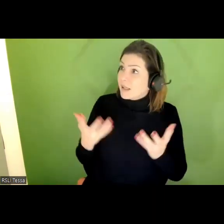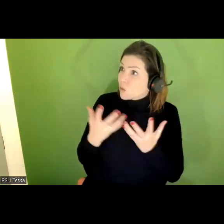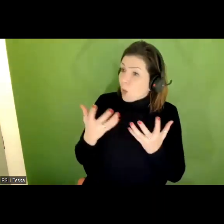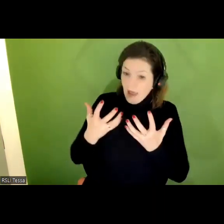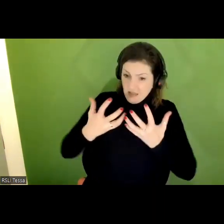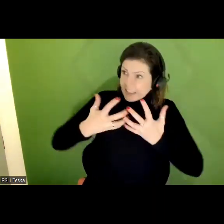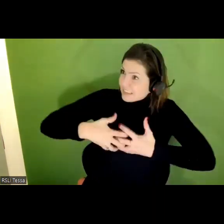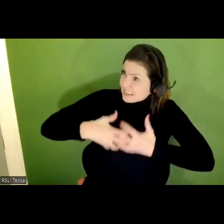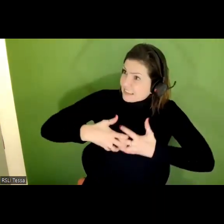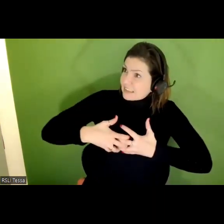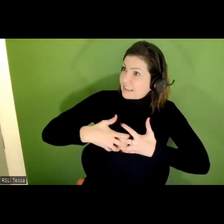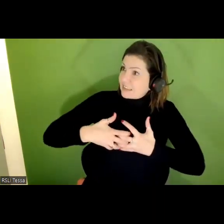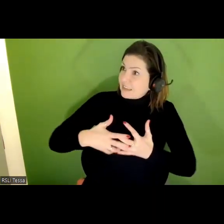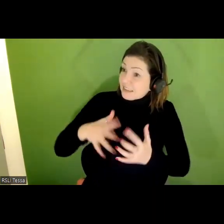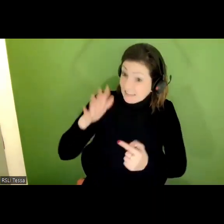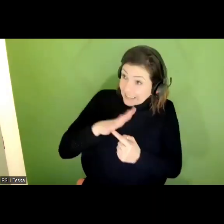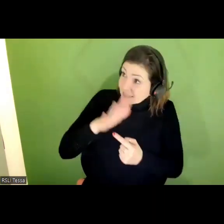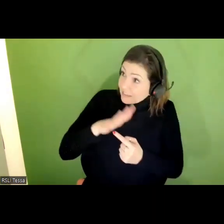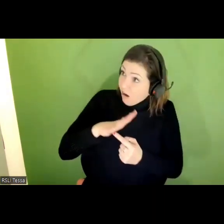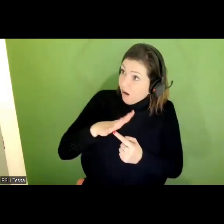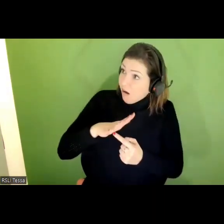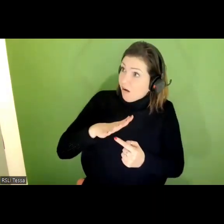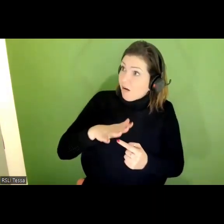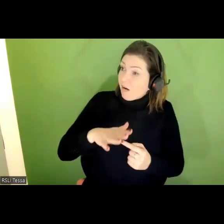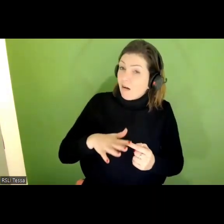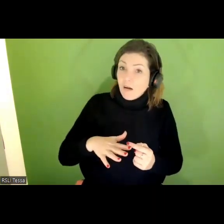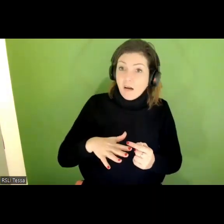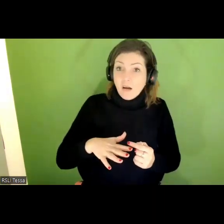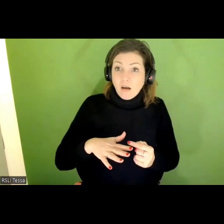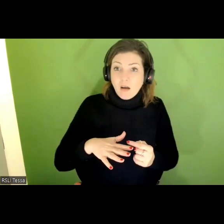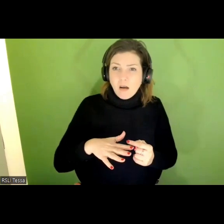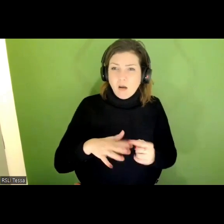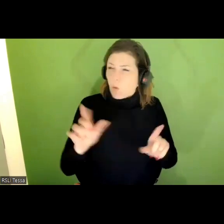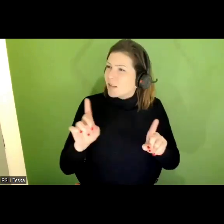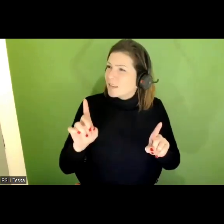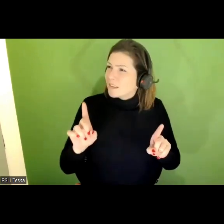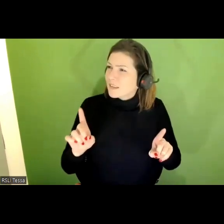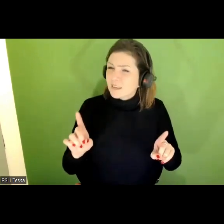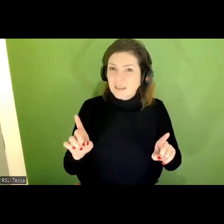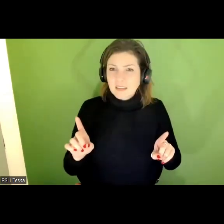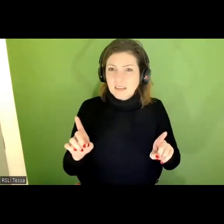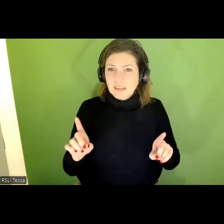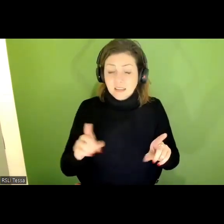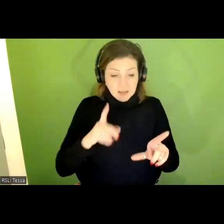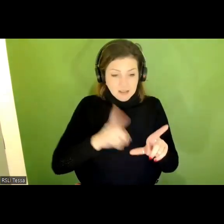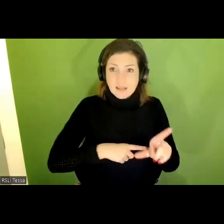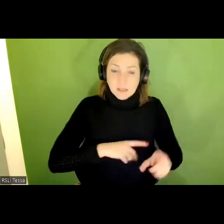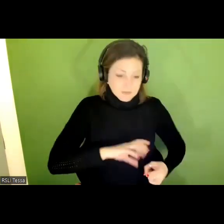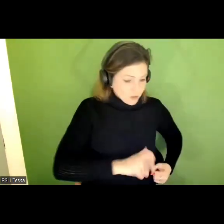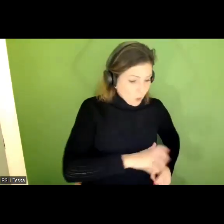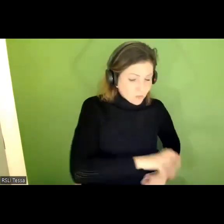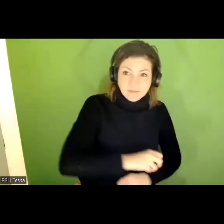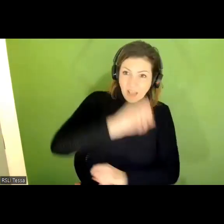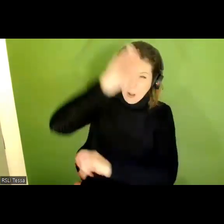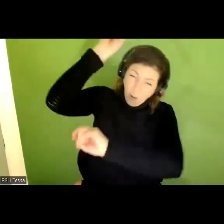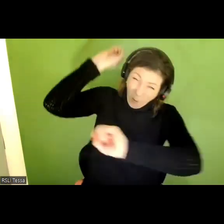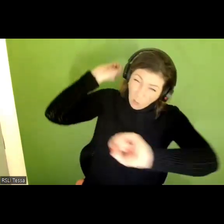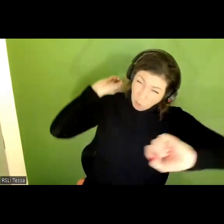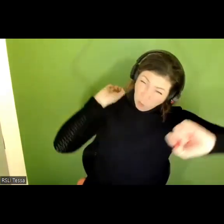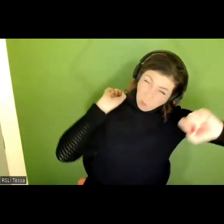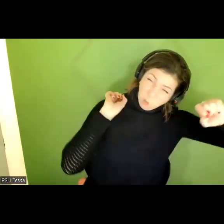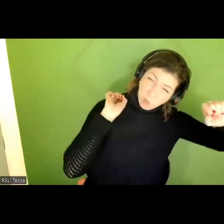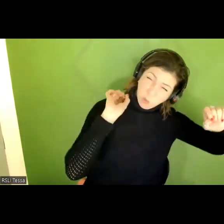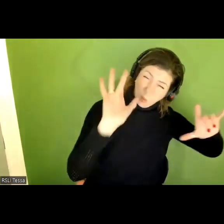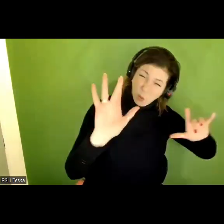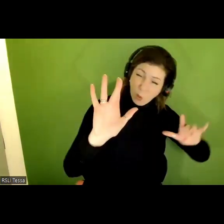center. That's where its AI neural accelerator will be. What? Yasmin flung another stone and it hit the drone dead center like